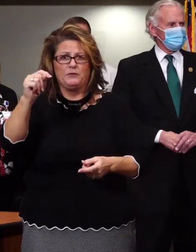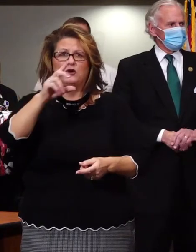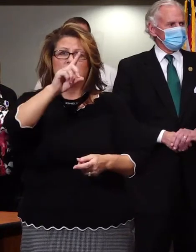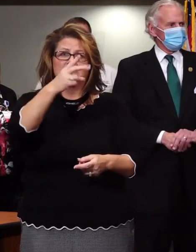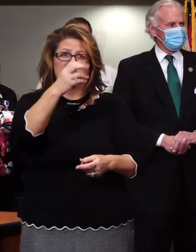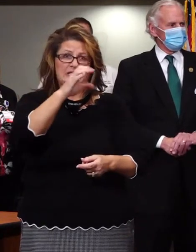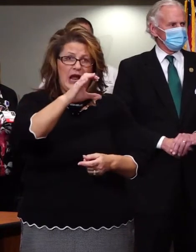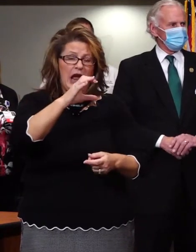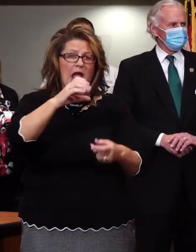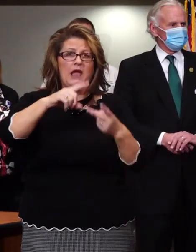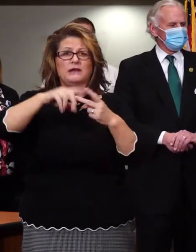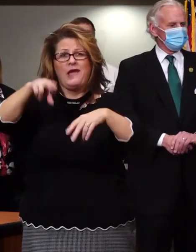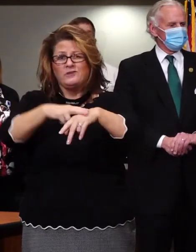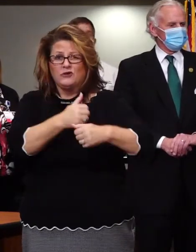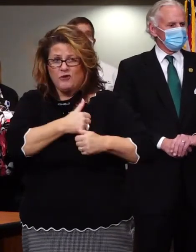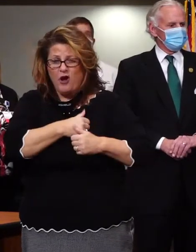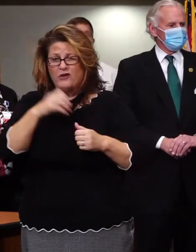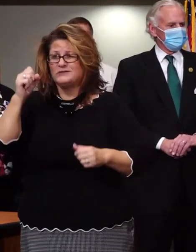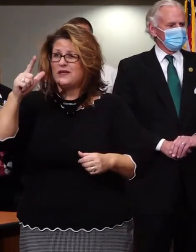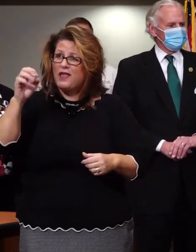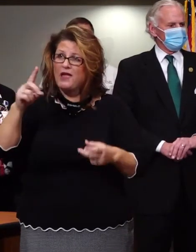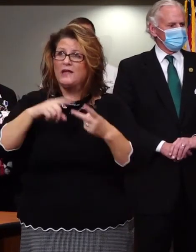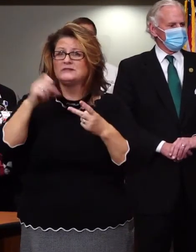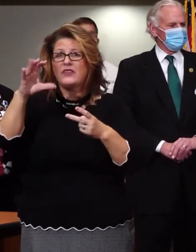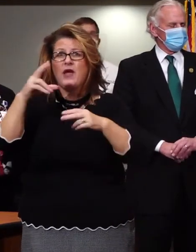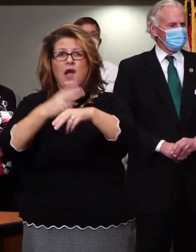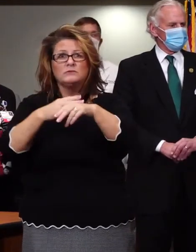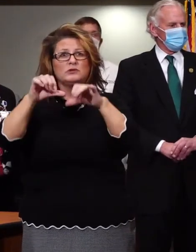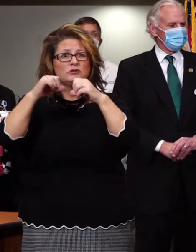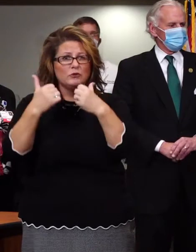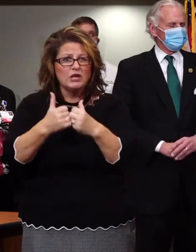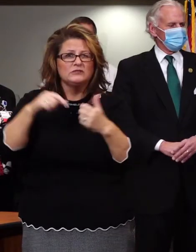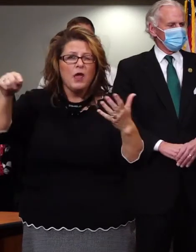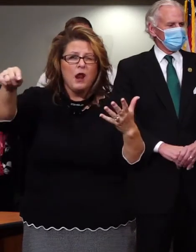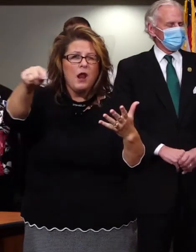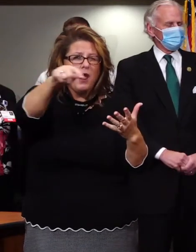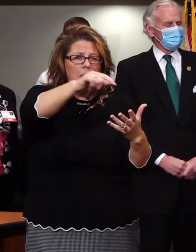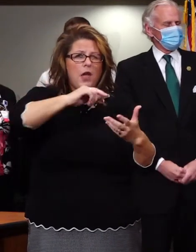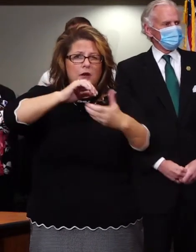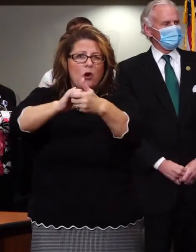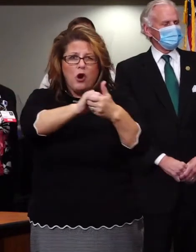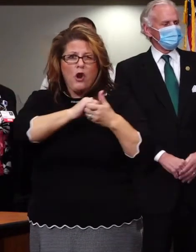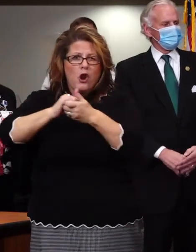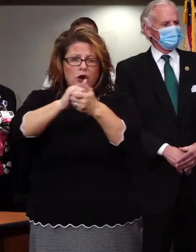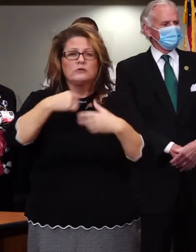Emergency Management Division, the National Guard, SLED, South Carolina Hospital Association, and other key partners as the state's COVID-19